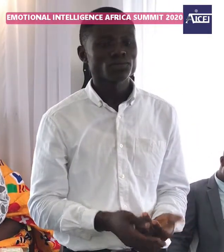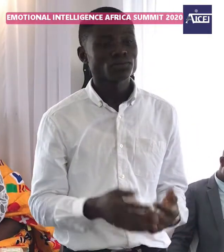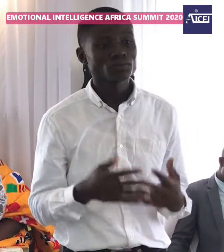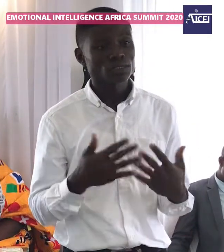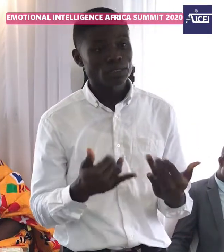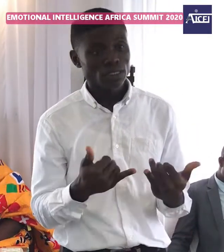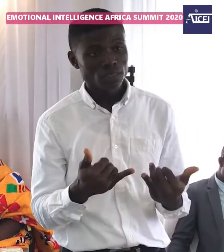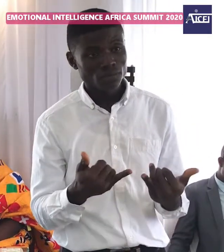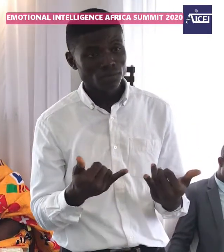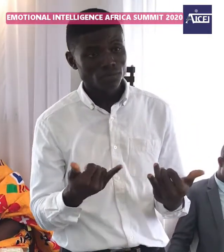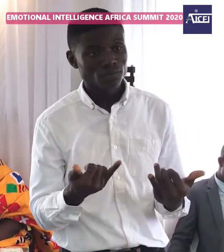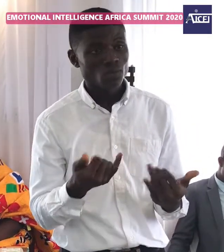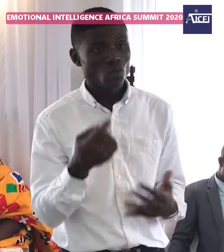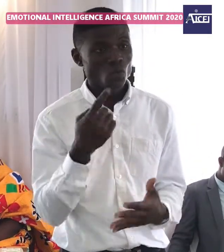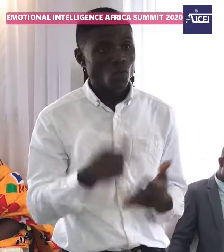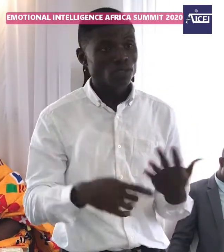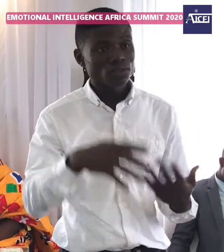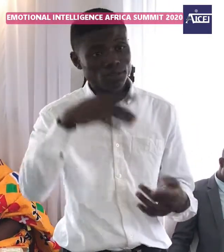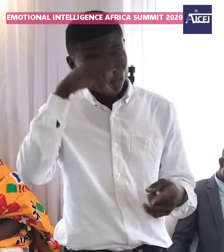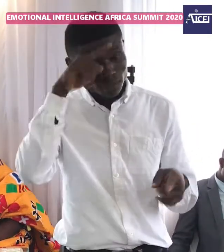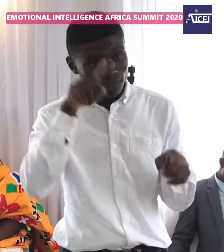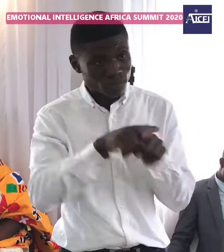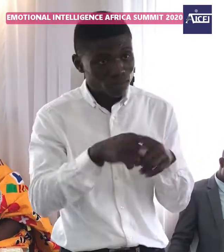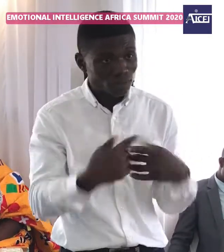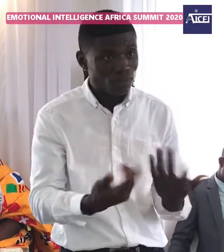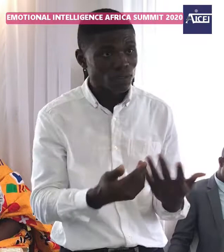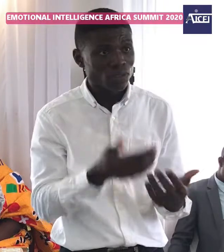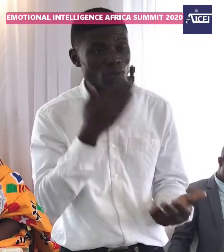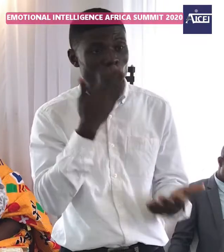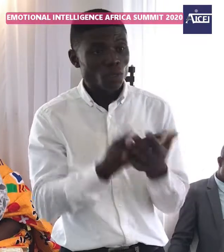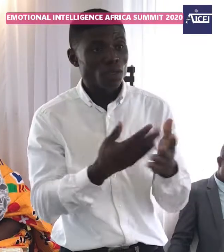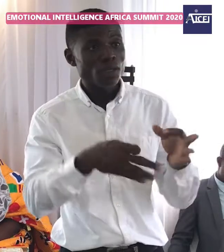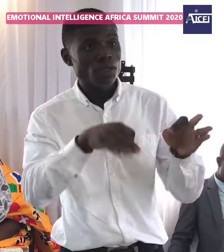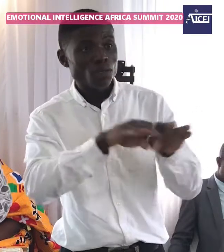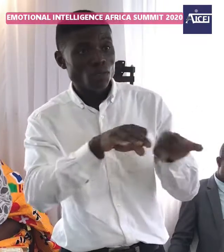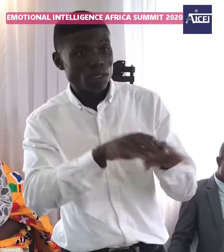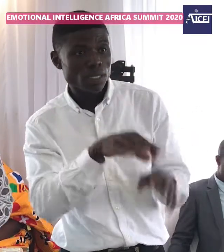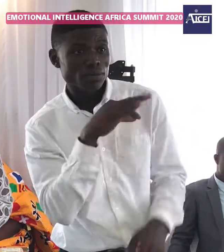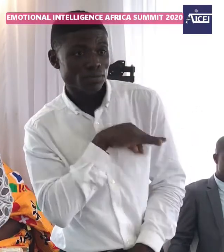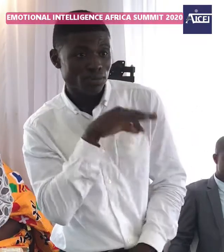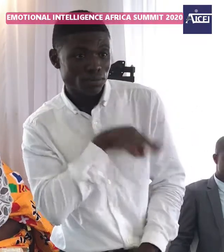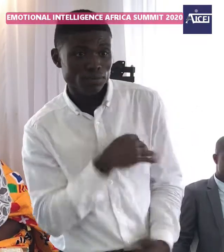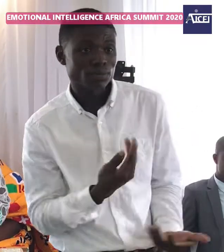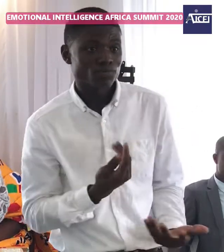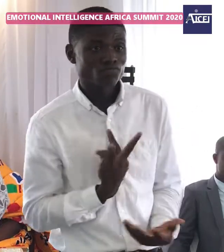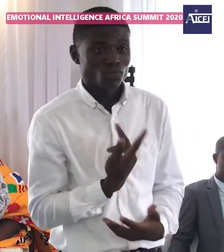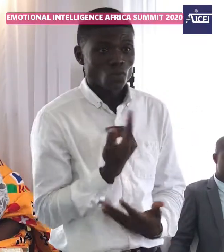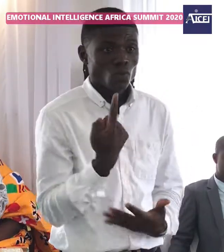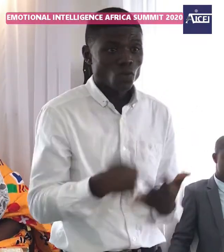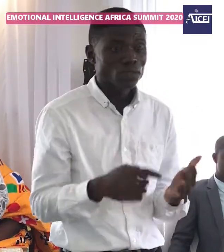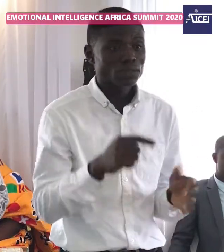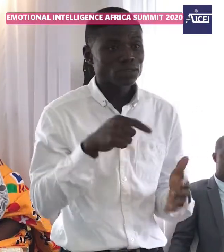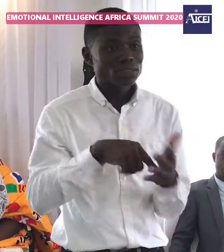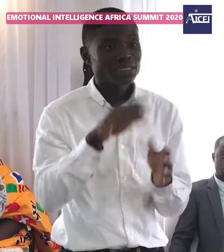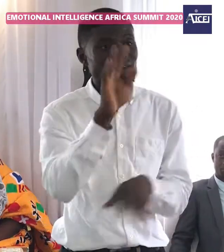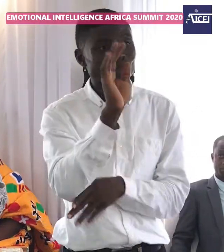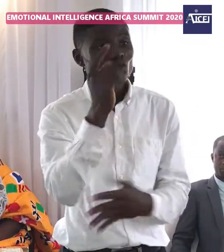Now, what is of mutual benefits or importance to me and you this afternoon is what I have